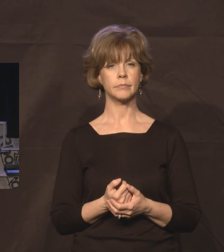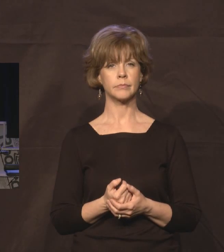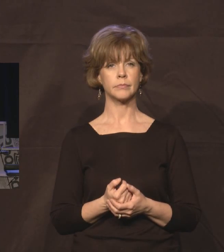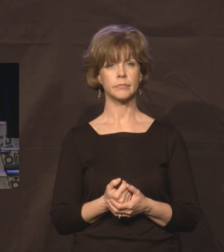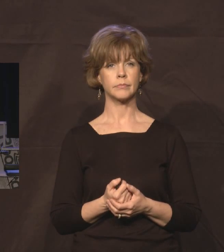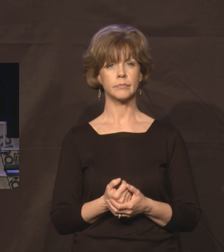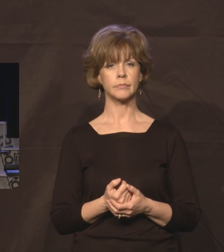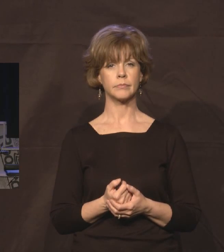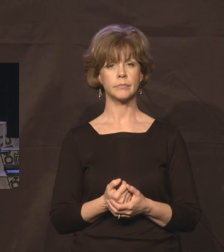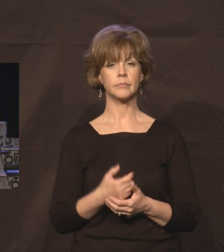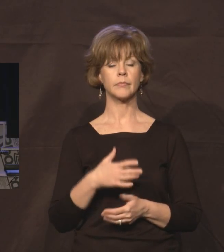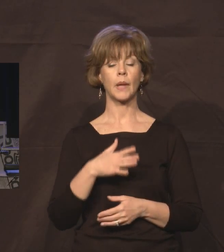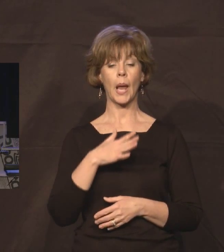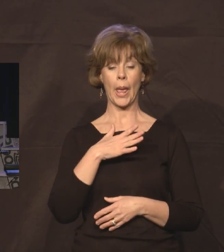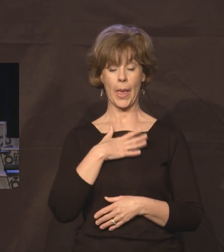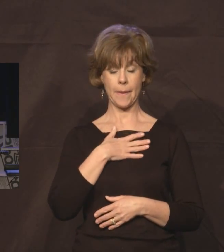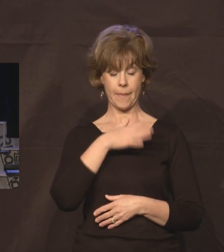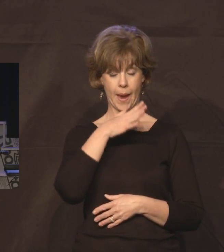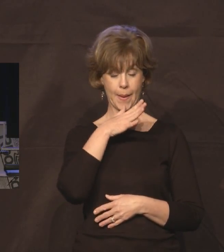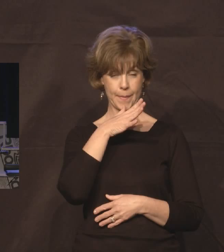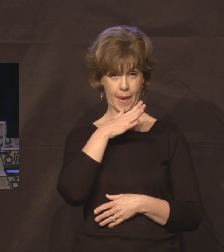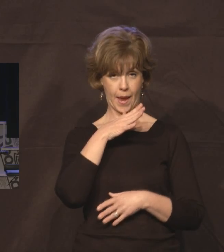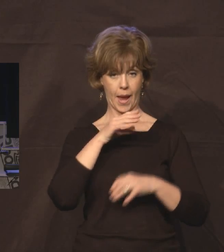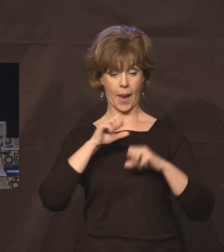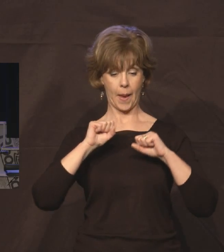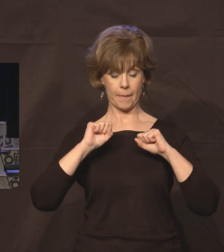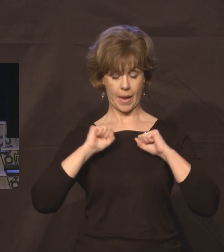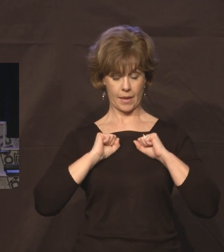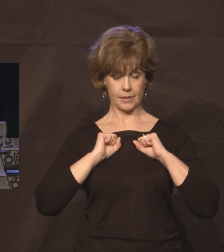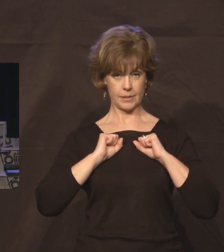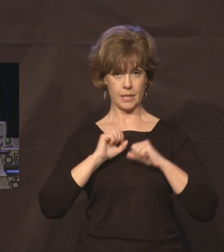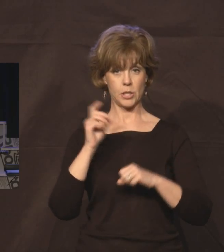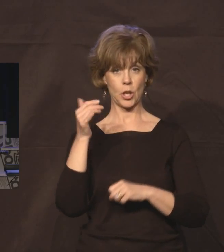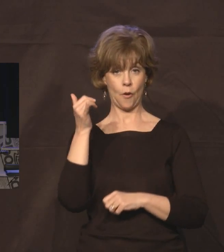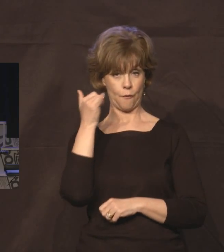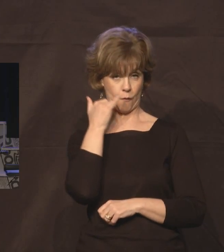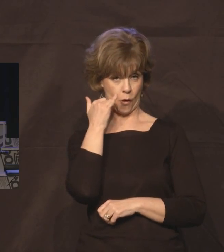this phone that's like from 1999, you know?